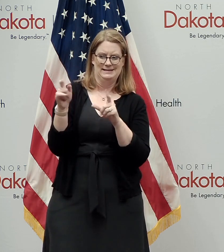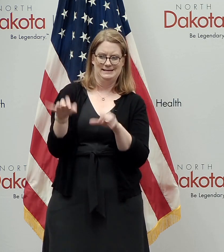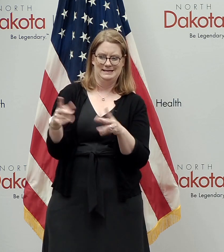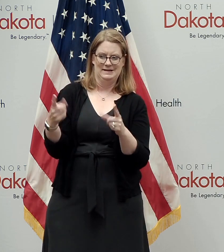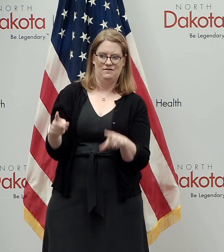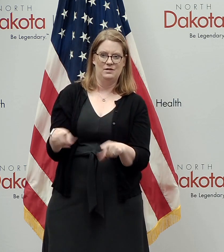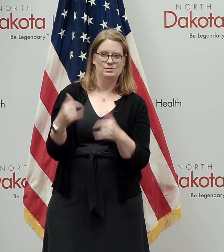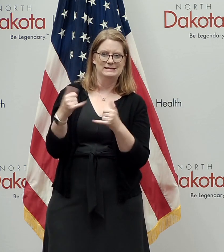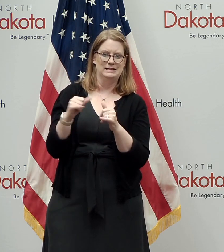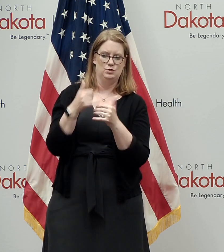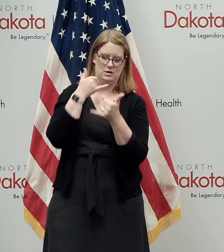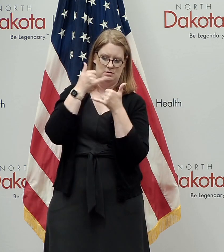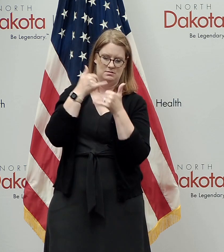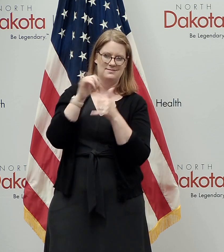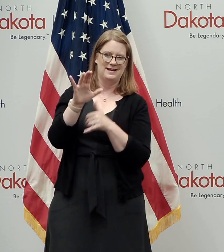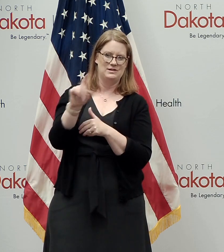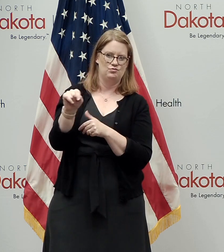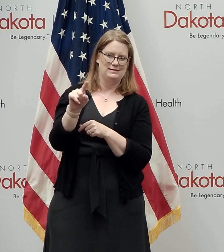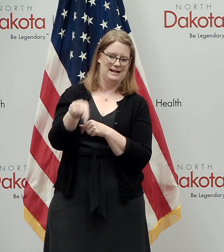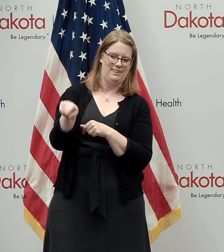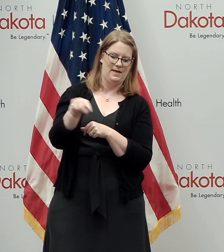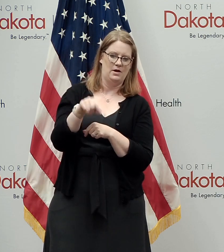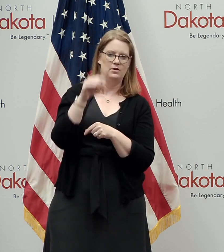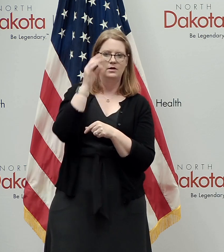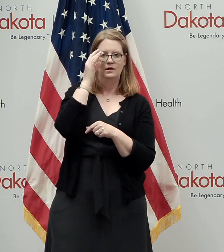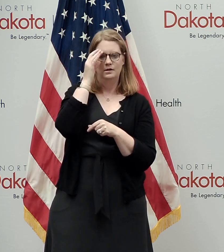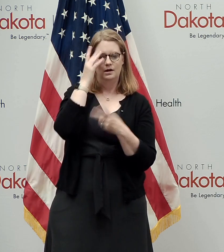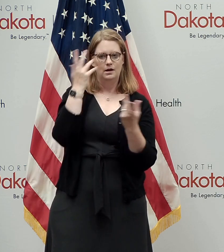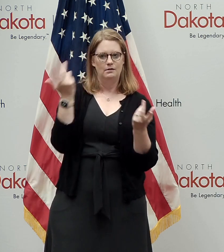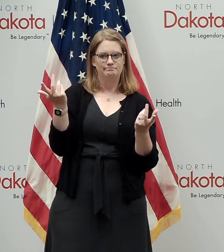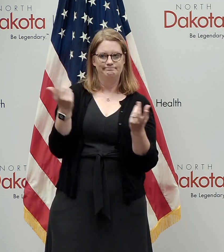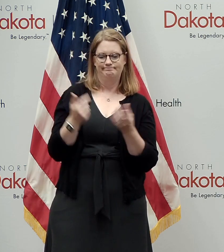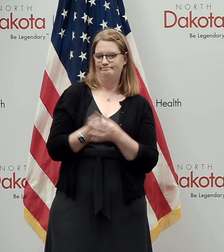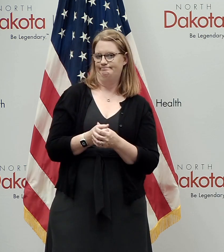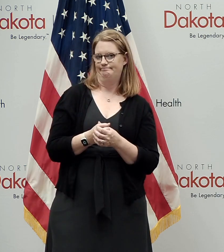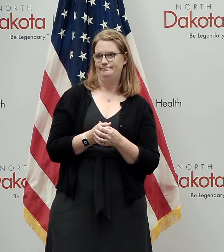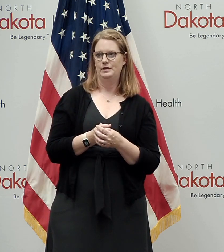we're still doing the contact tracing. But I would say, again, it's